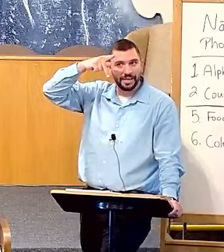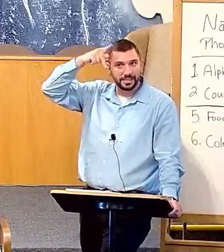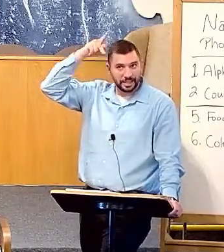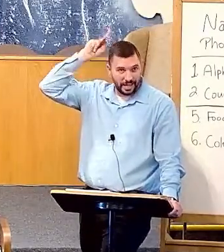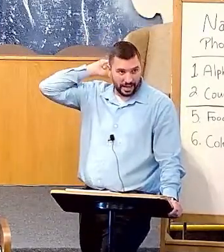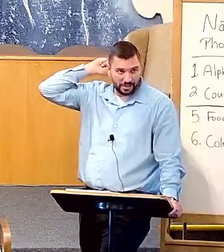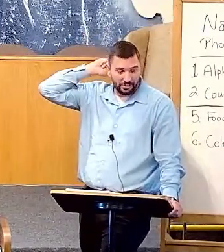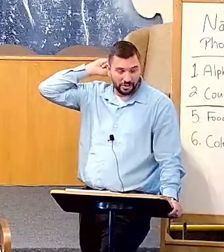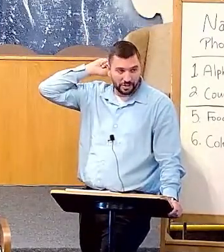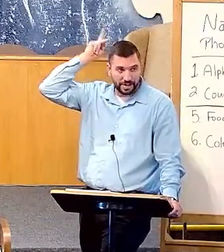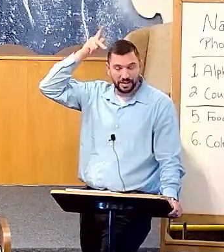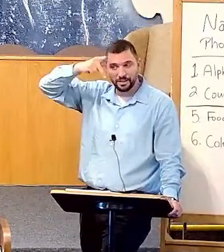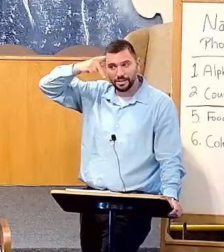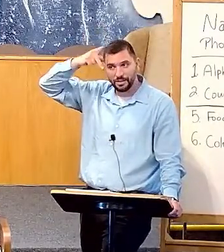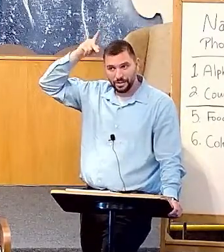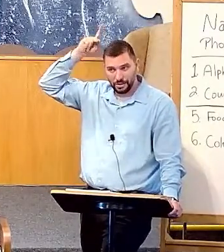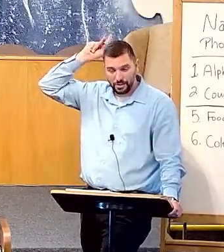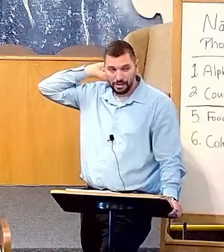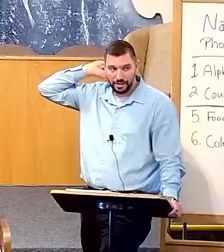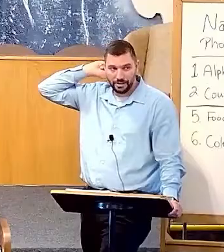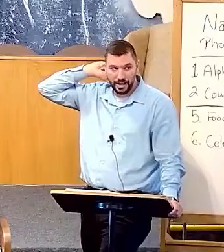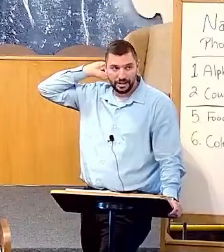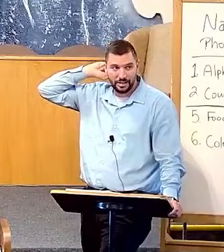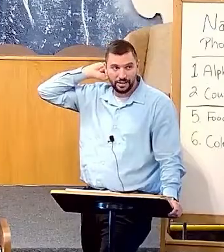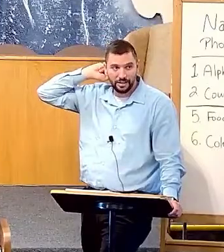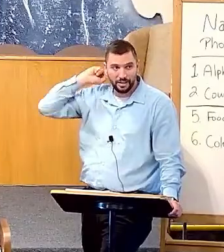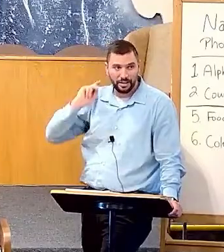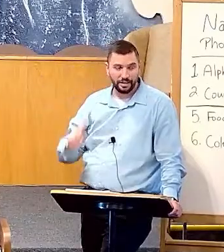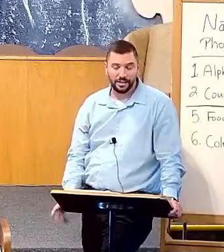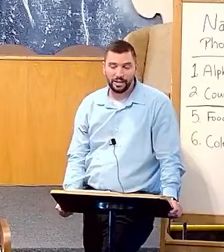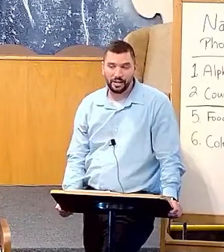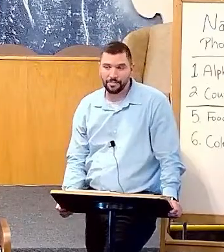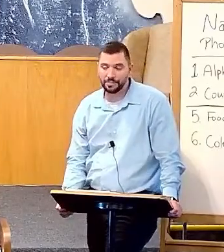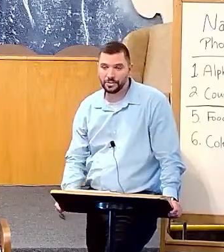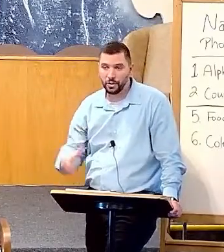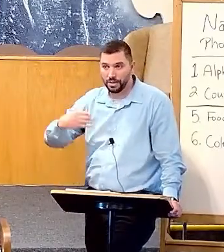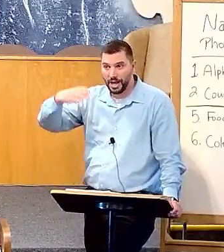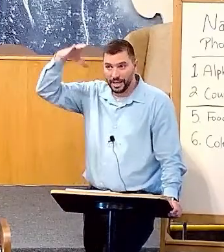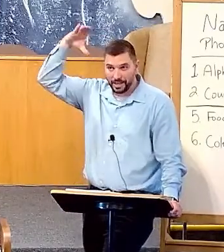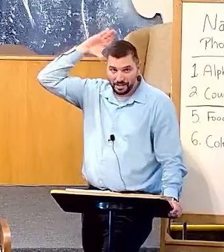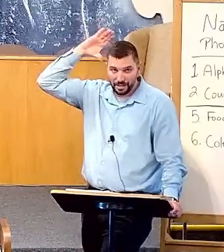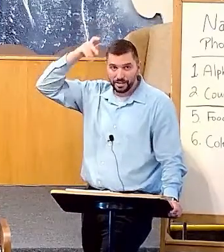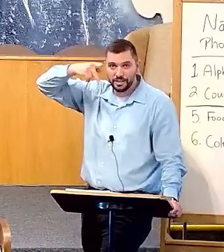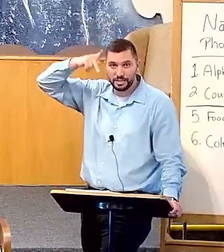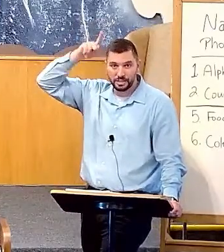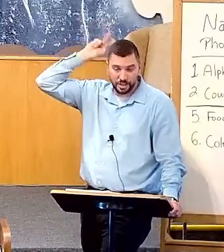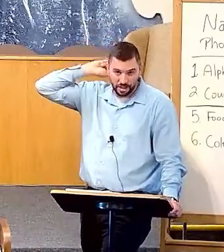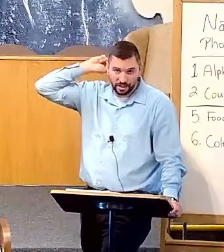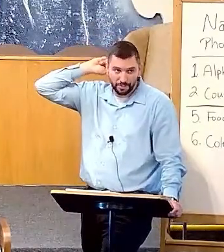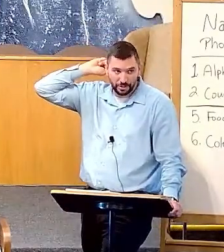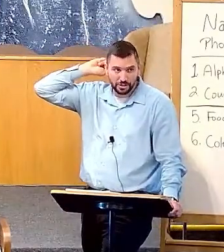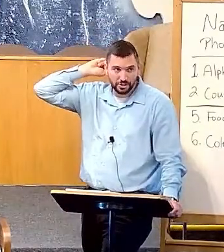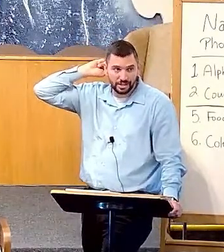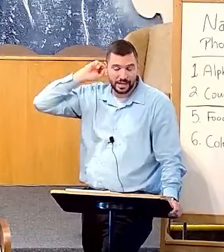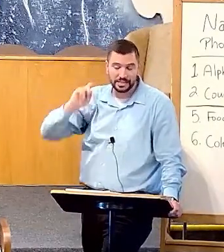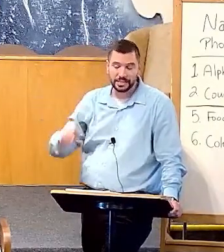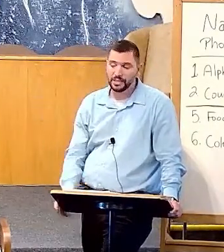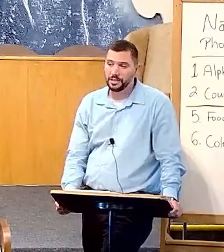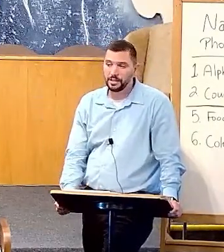like that. And you outline your head, and so lion, then skunk. I'm pretty sure is that. Yes,